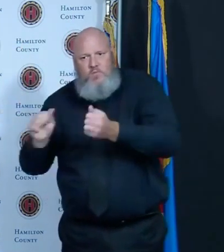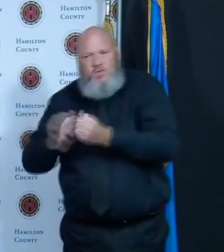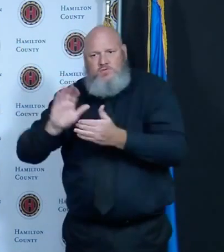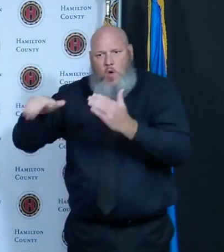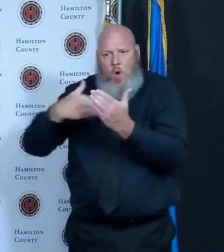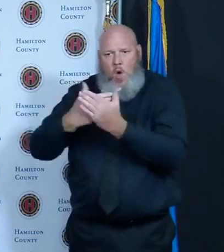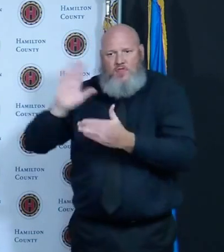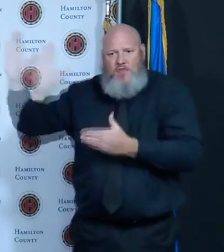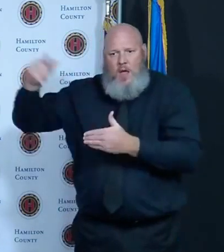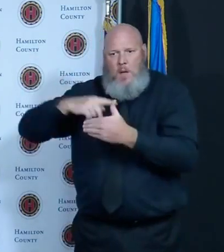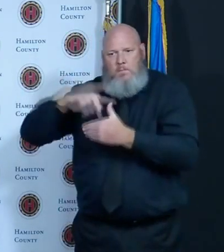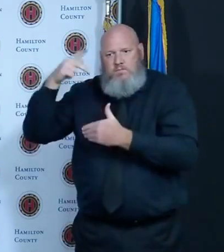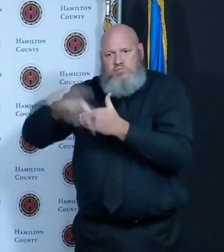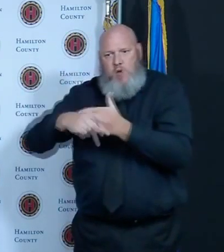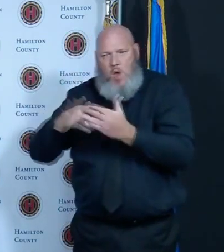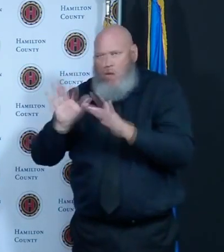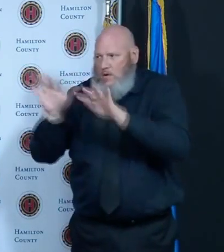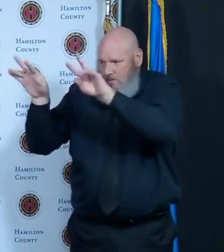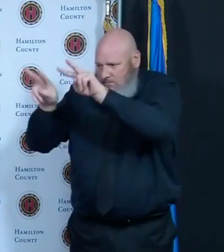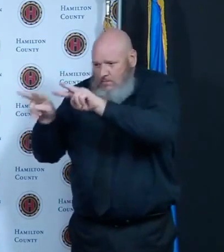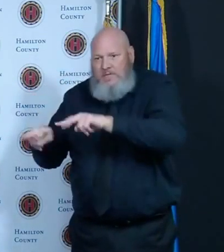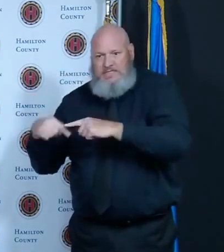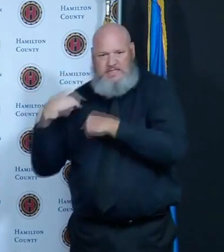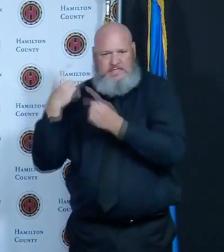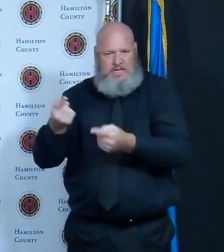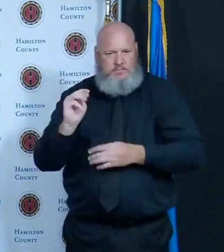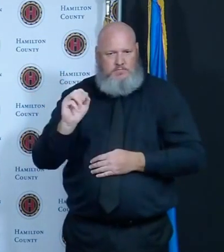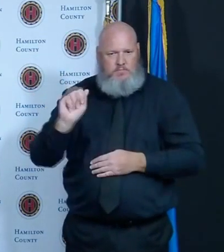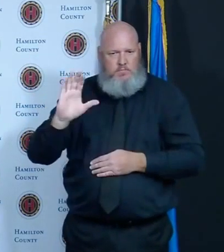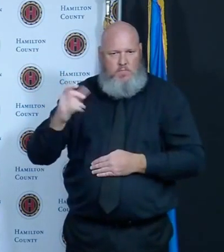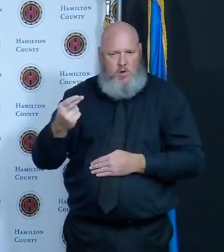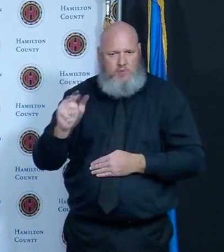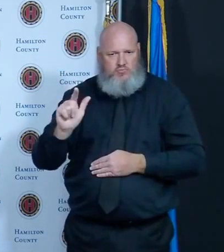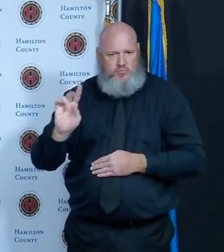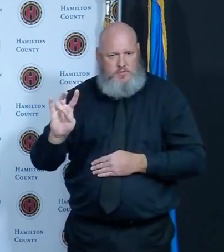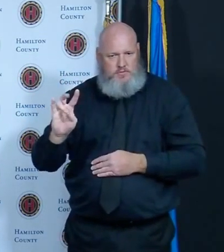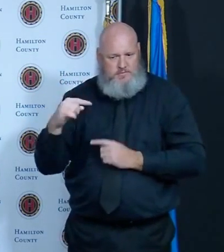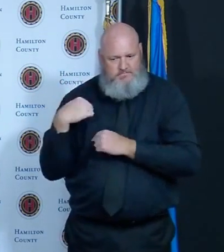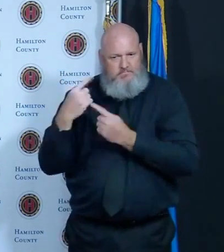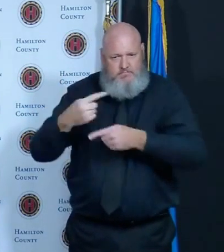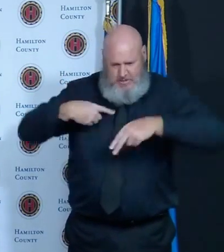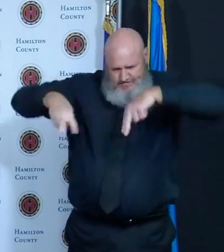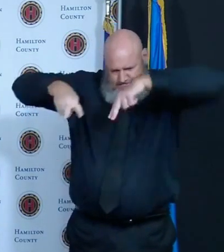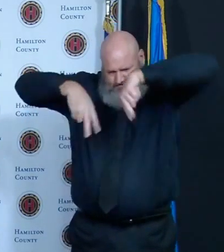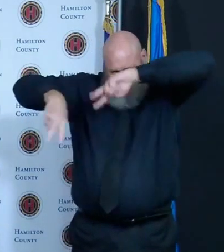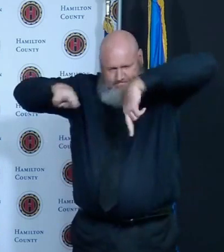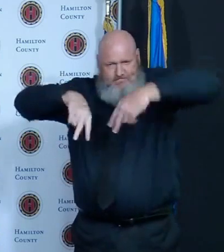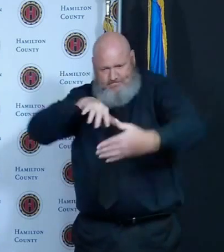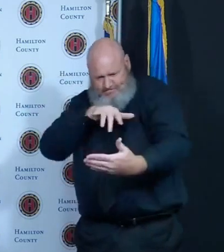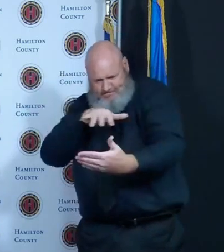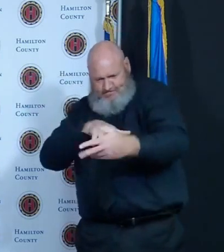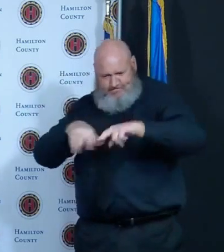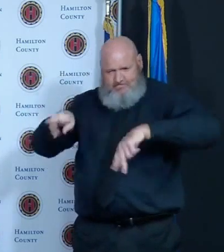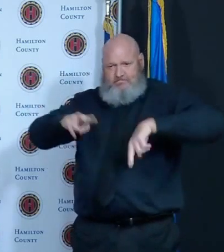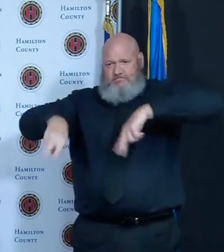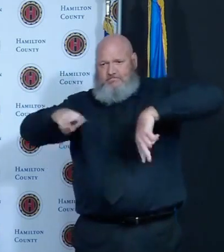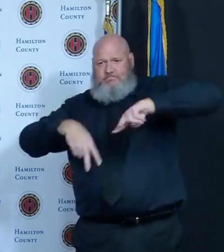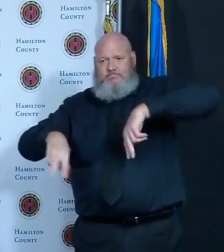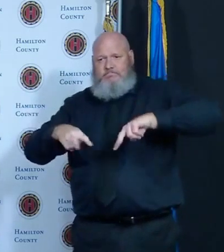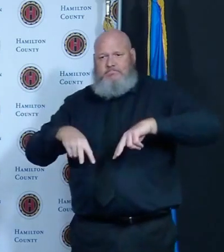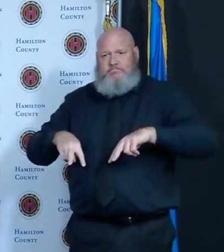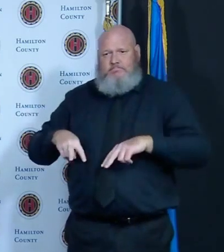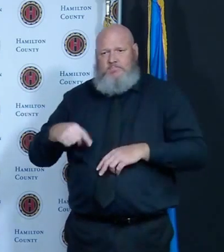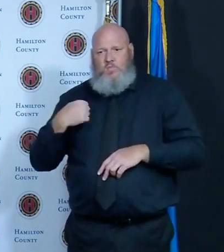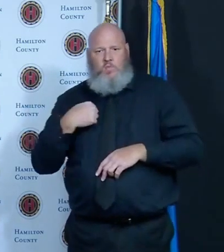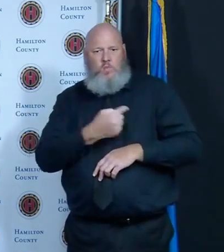27th, 2020. 3 such programs that we've spent significant time educating the community and the businesses on are